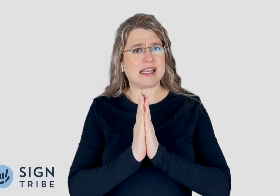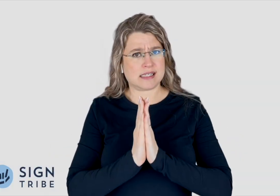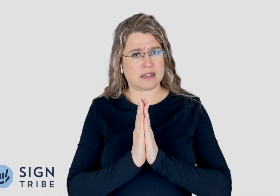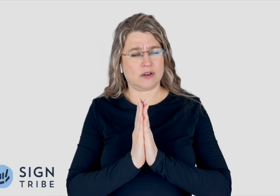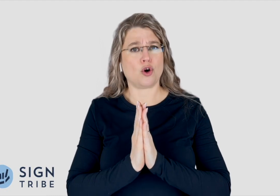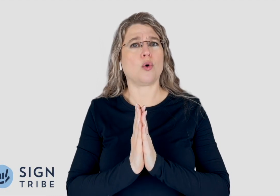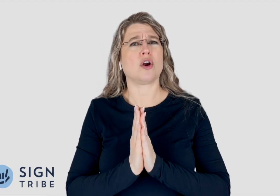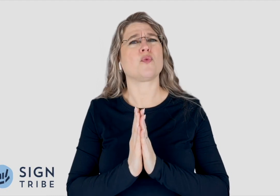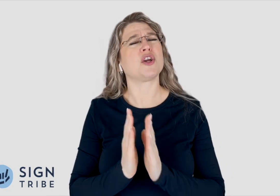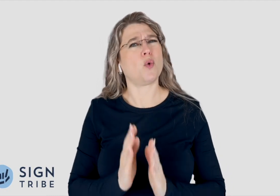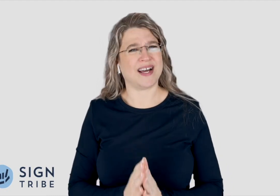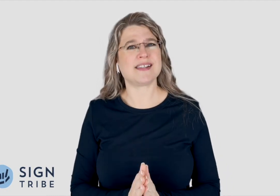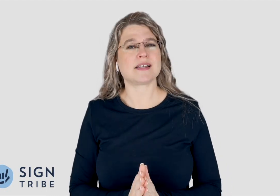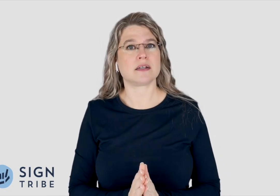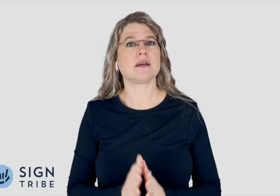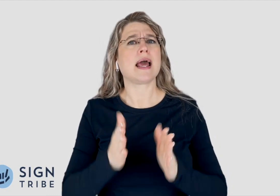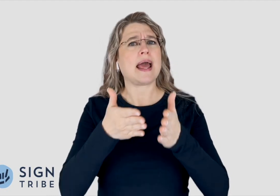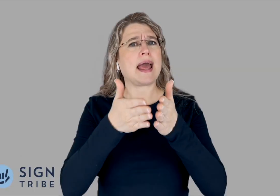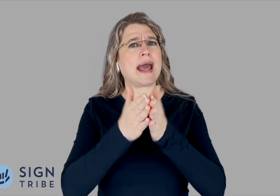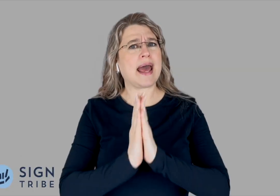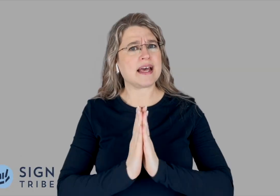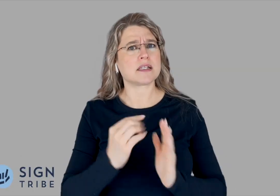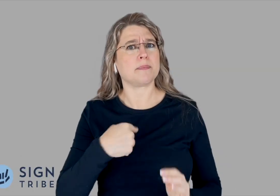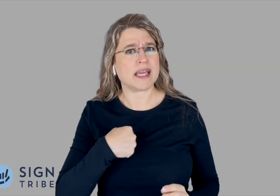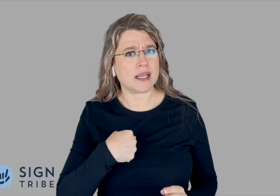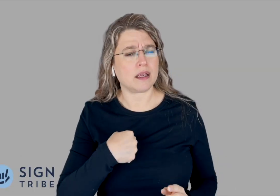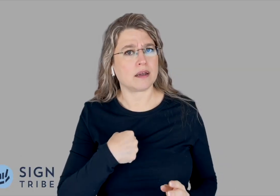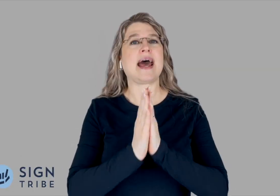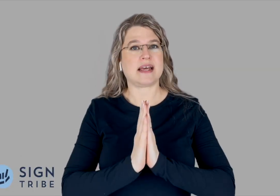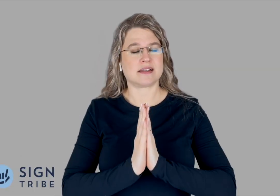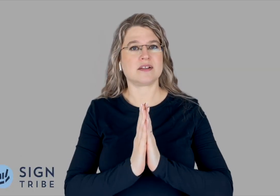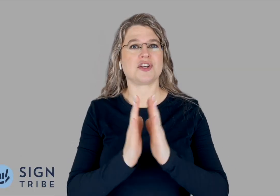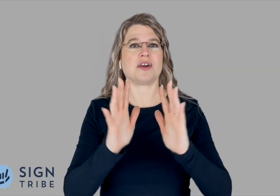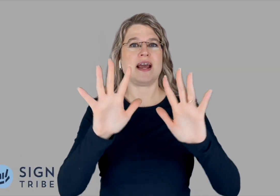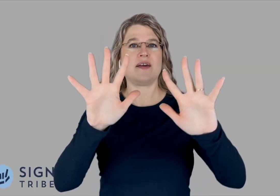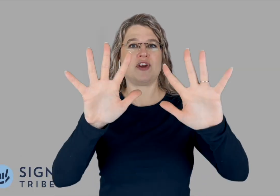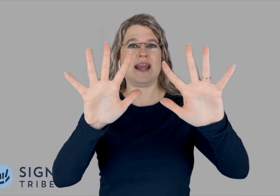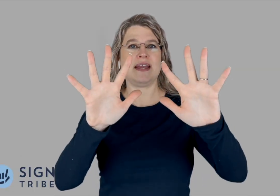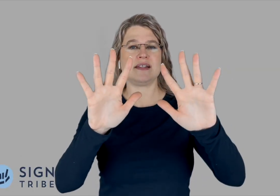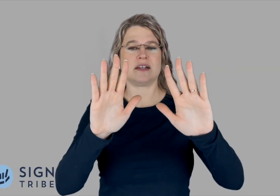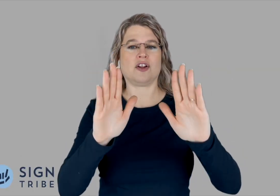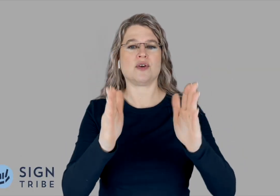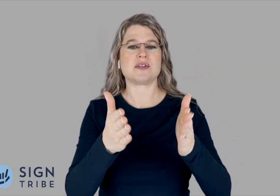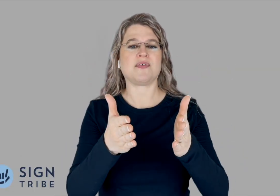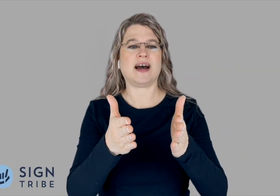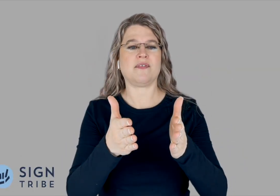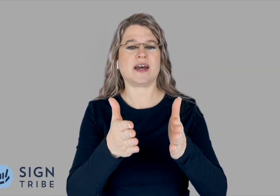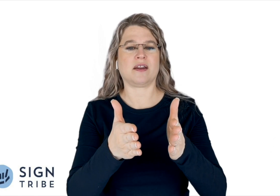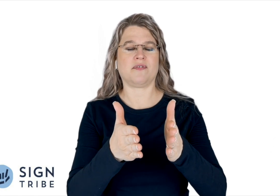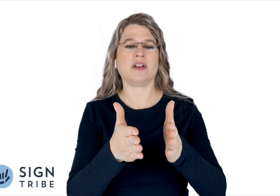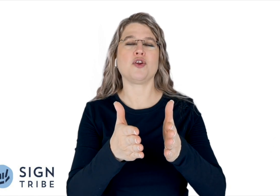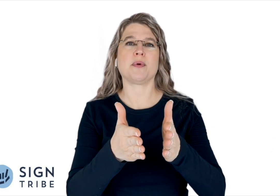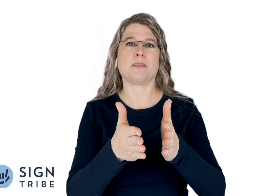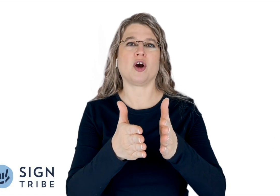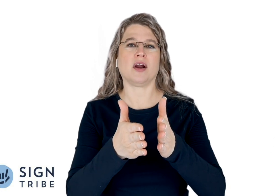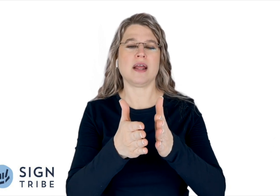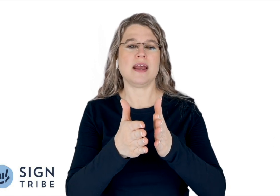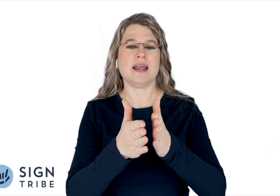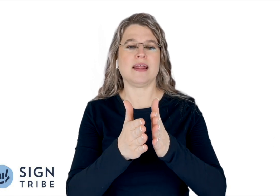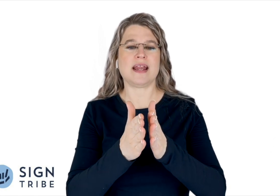Ask or request. Ask me. Ask. So you're going to have your hands in closed 5, kind of a little bit apart, and then as